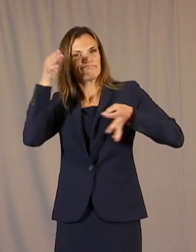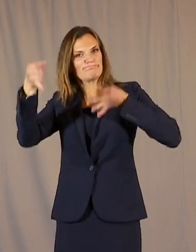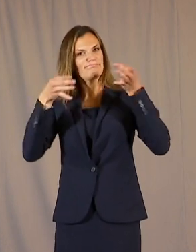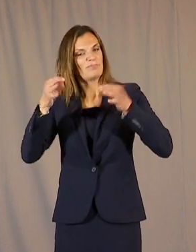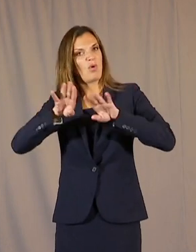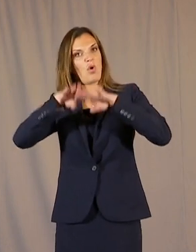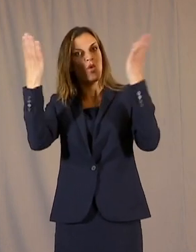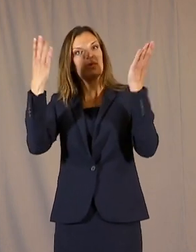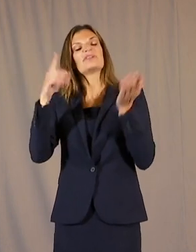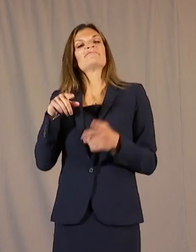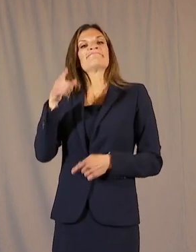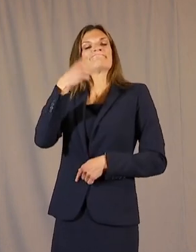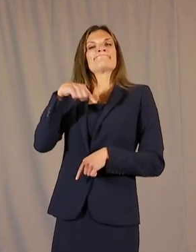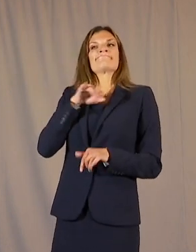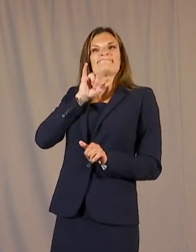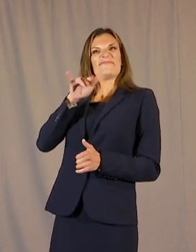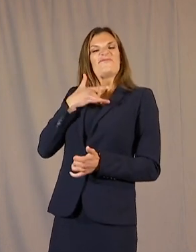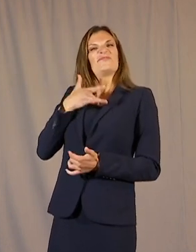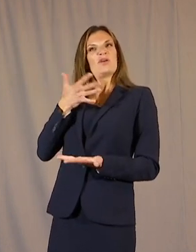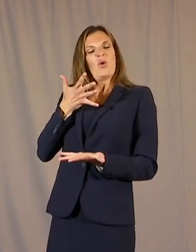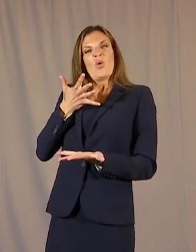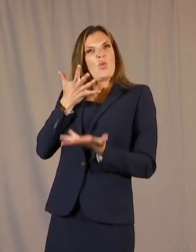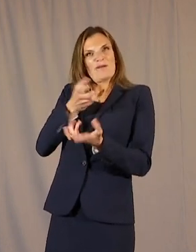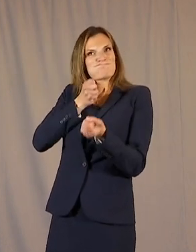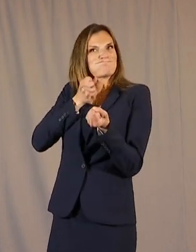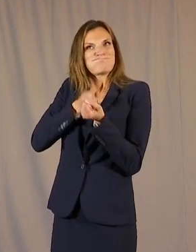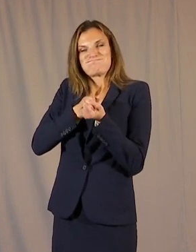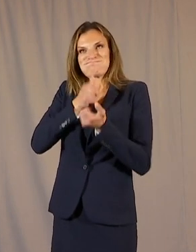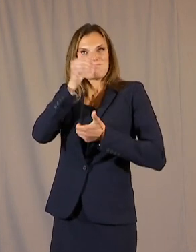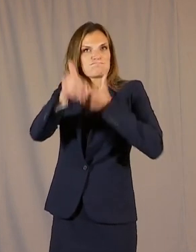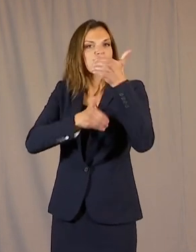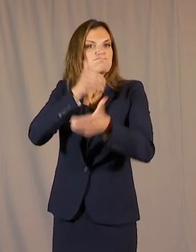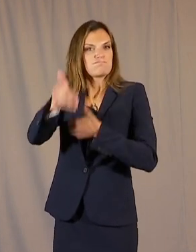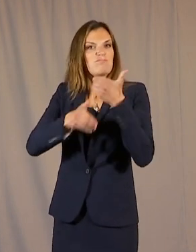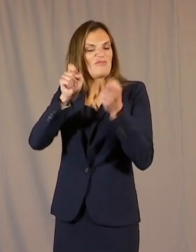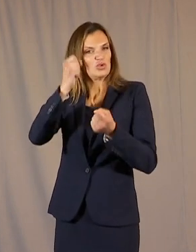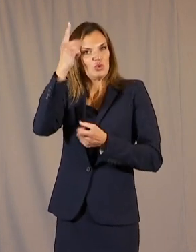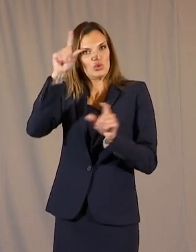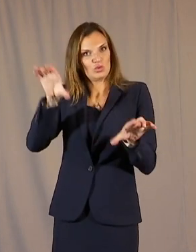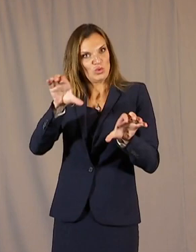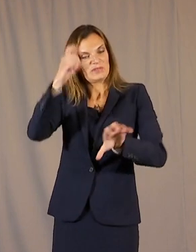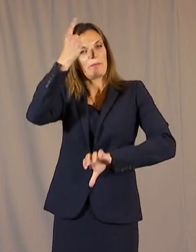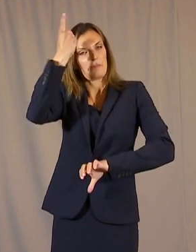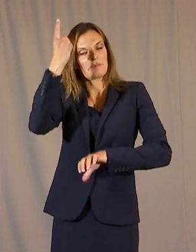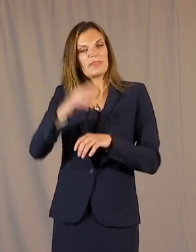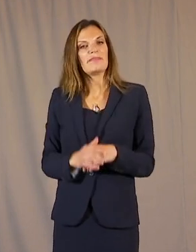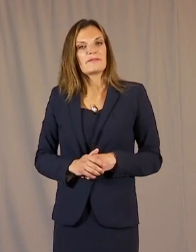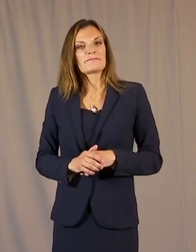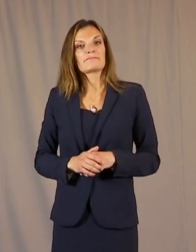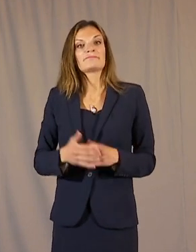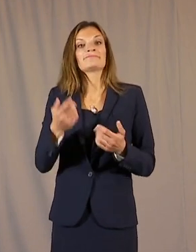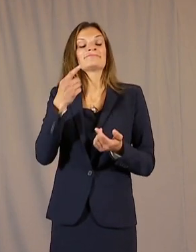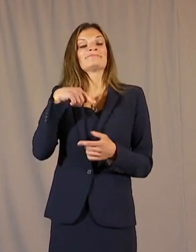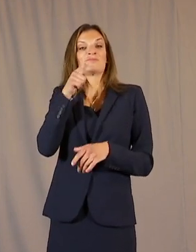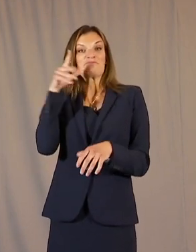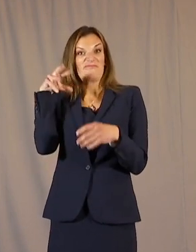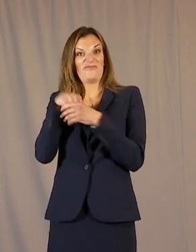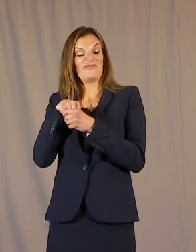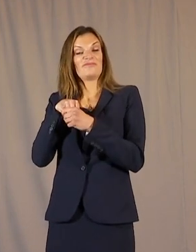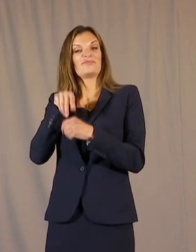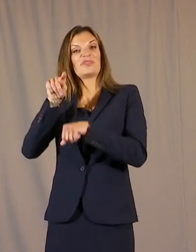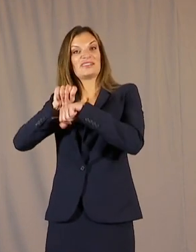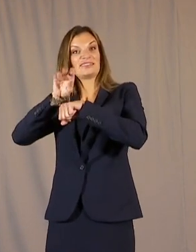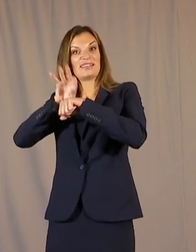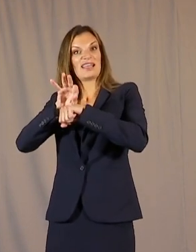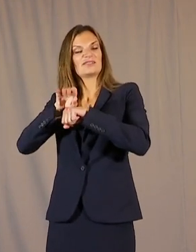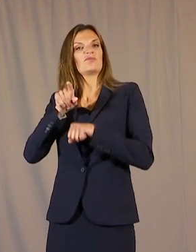something. And then lastly, we had just a great group of diverse community stakeholders